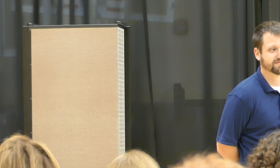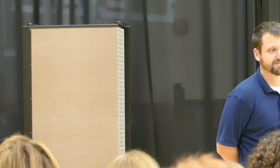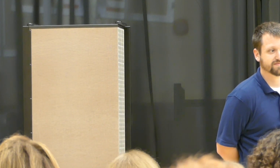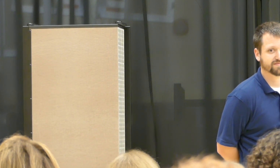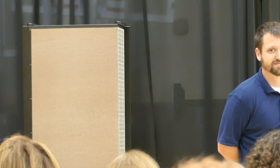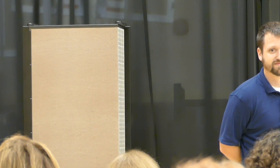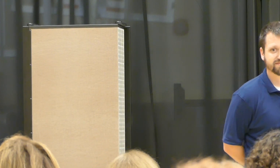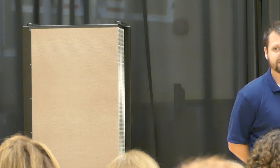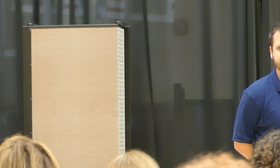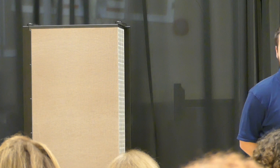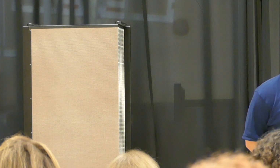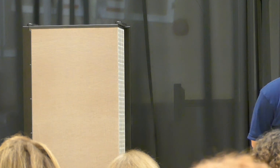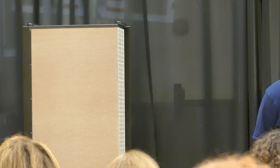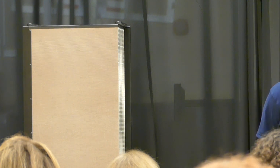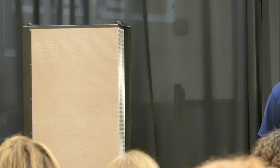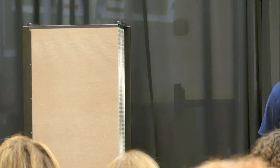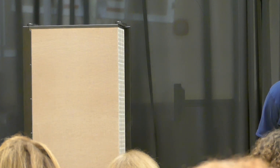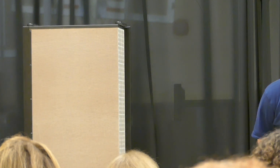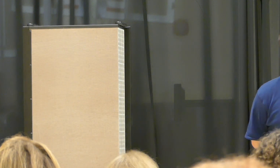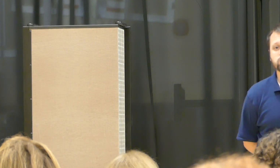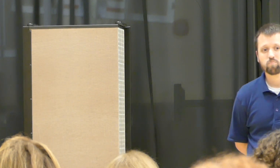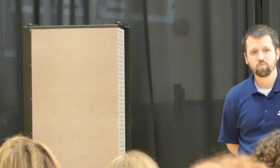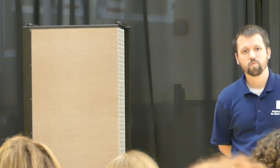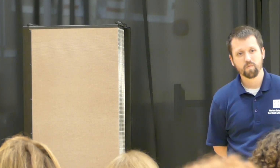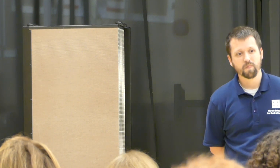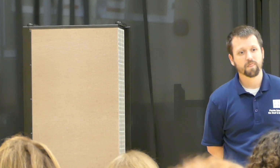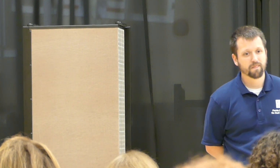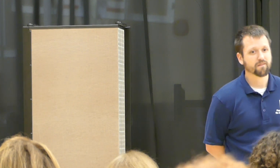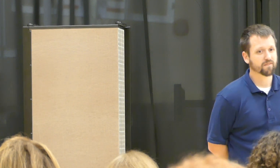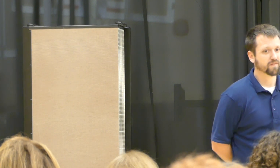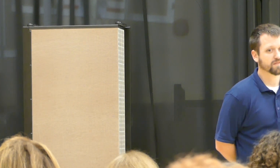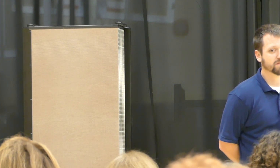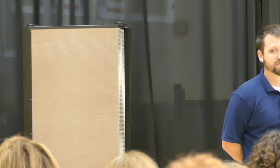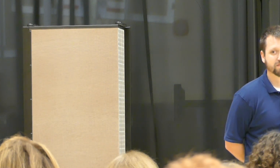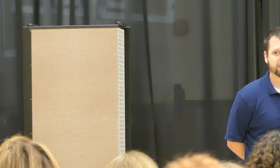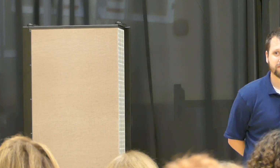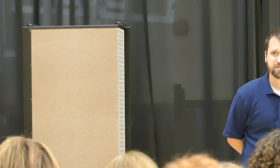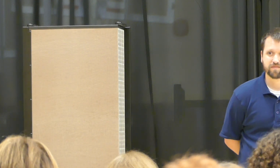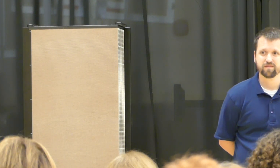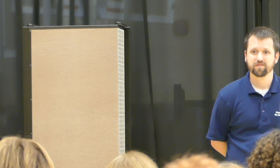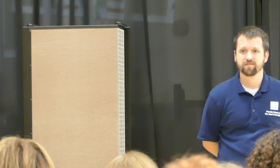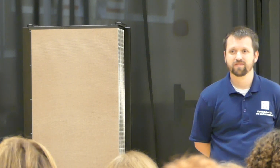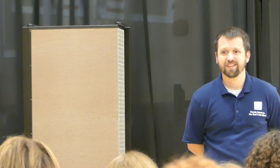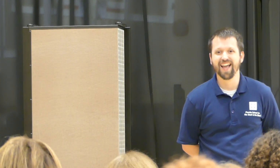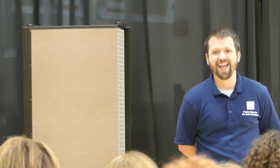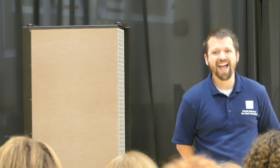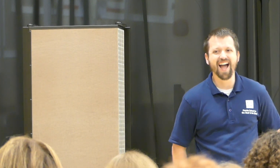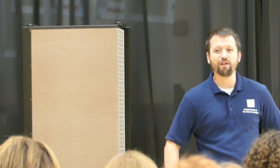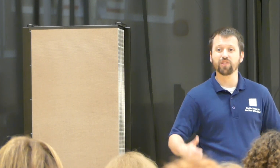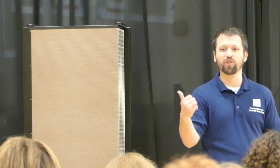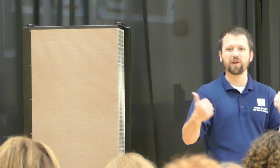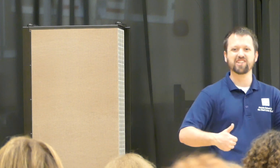Well, that's why we have it in different ways. Yeah, I don't think I mentioned